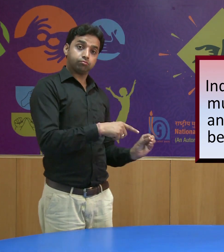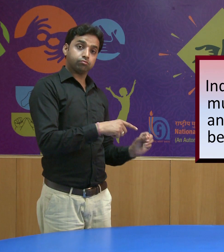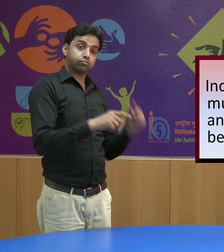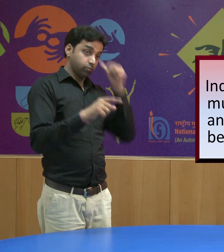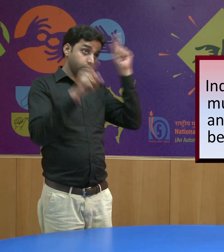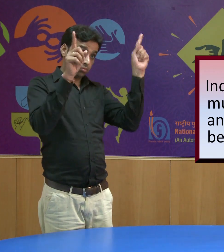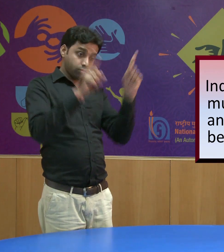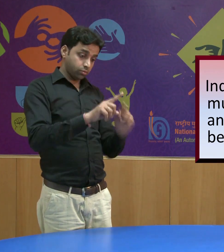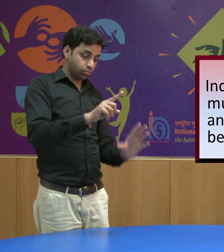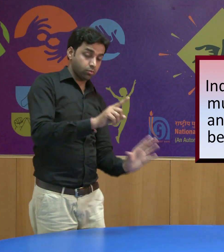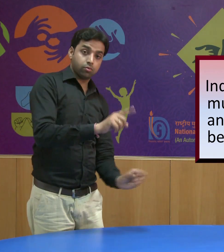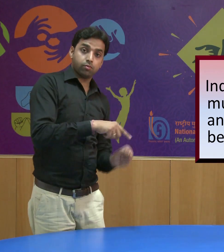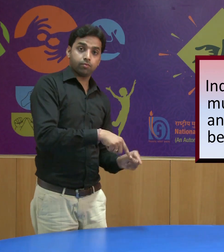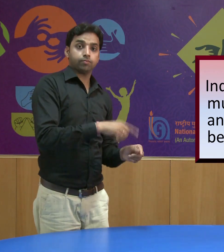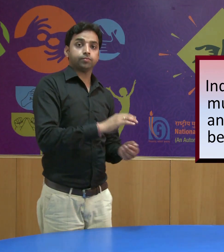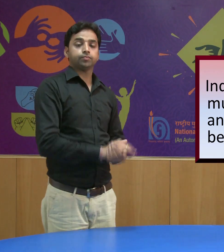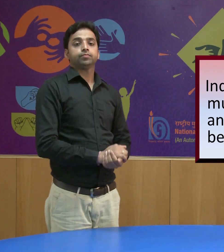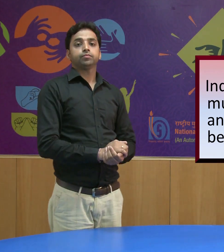There is a place called Sigiriya